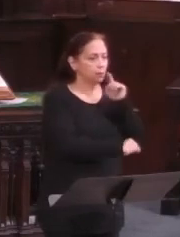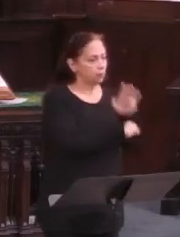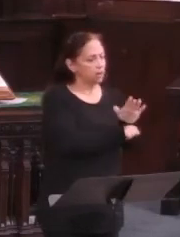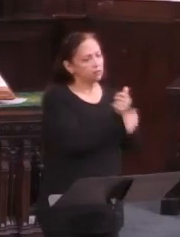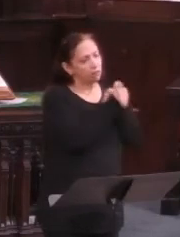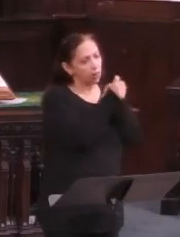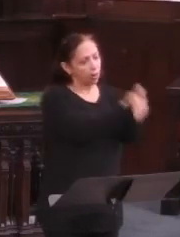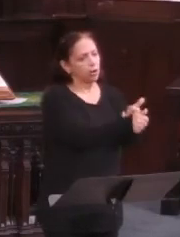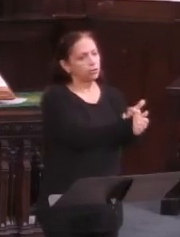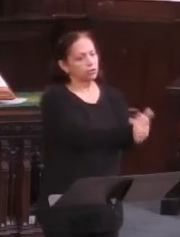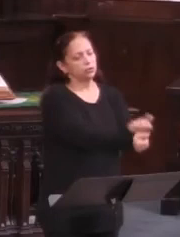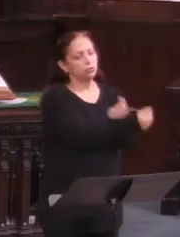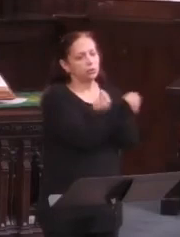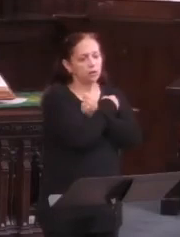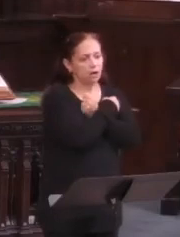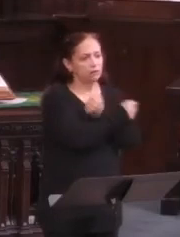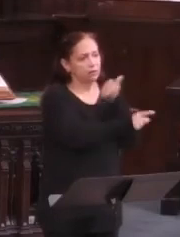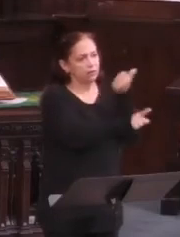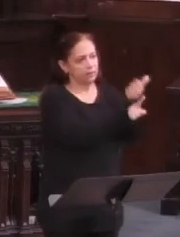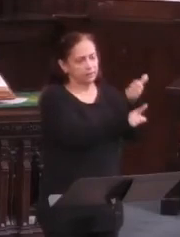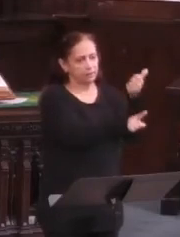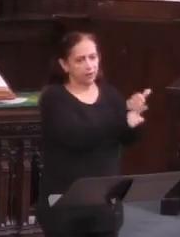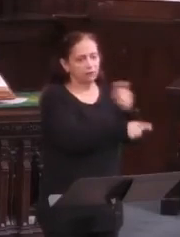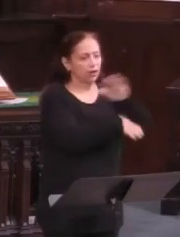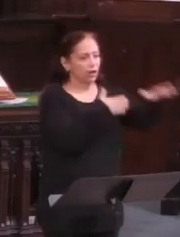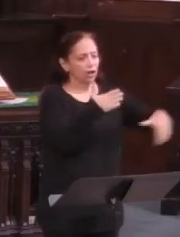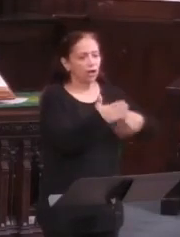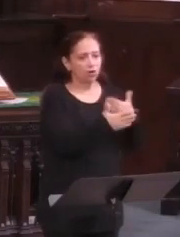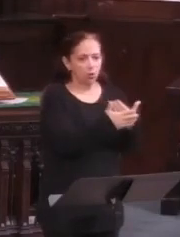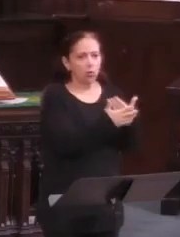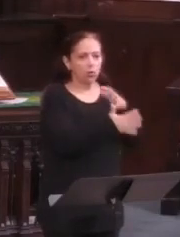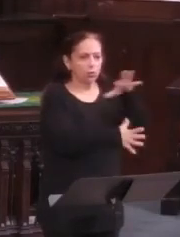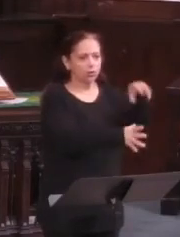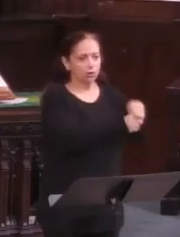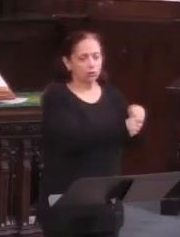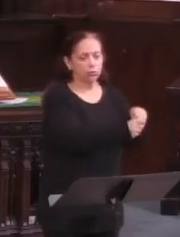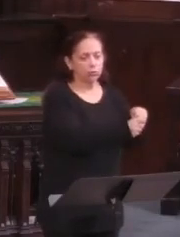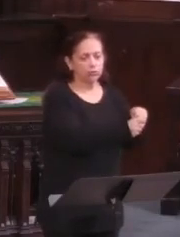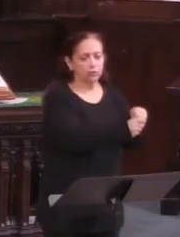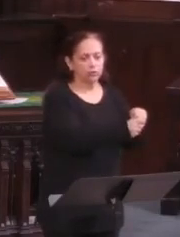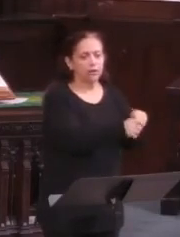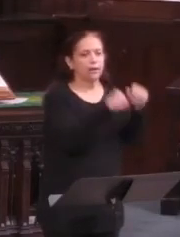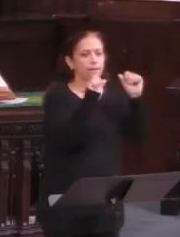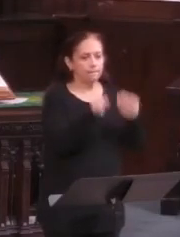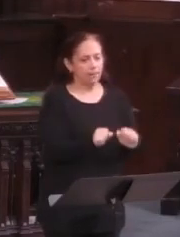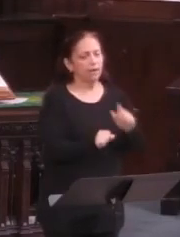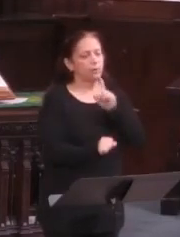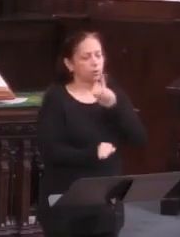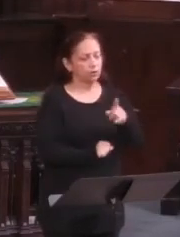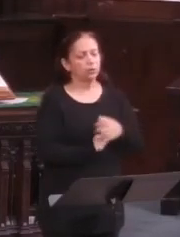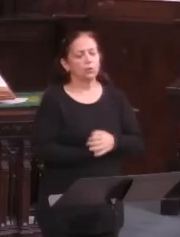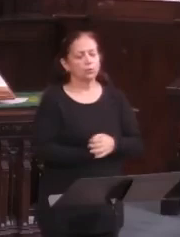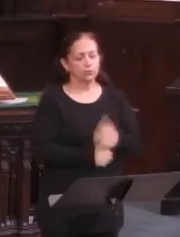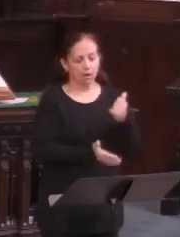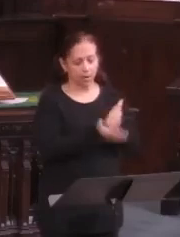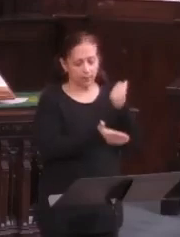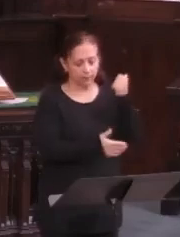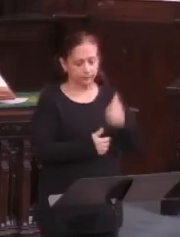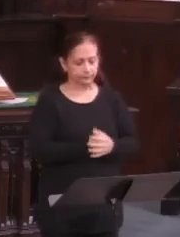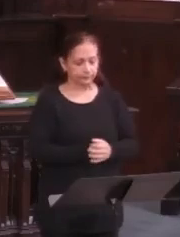loyalty to love itself and all that that entails. May it be so. Amen.